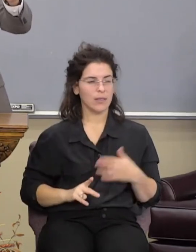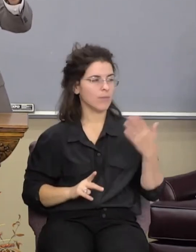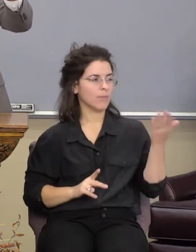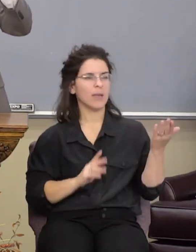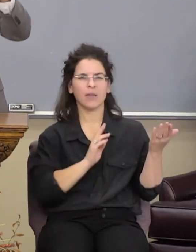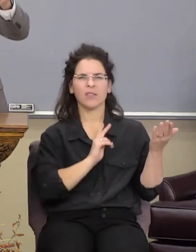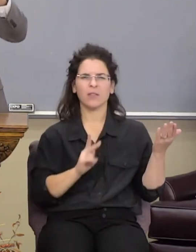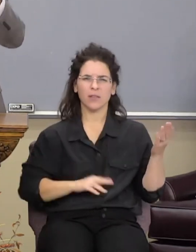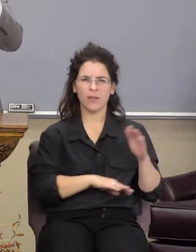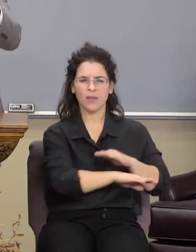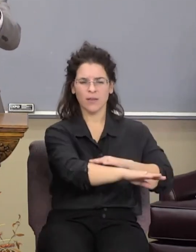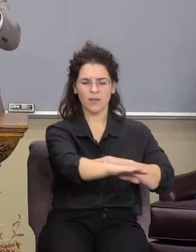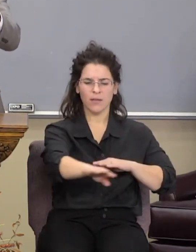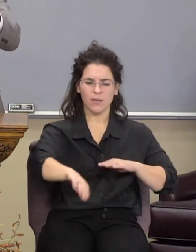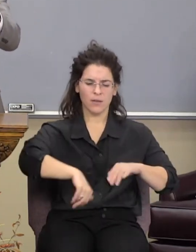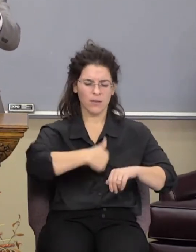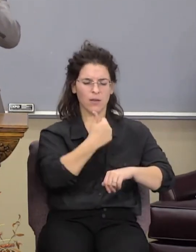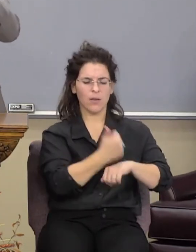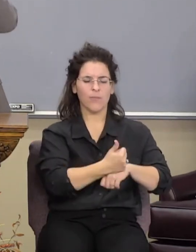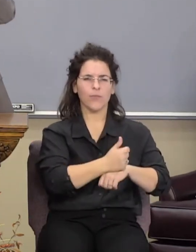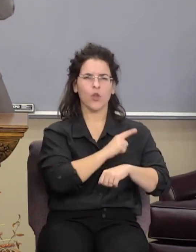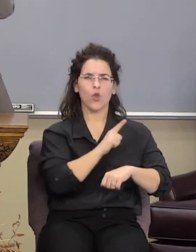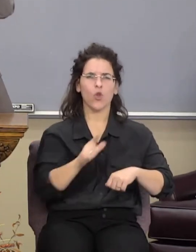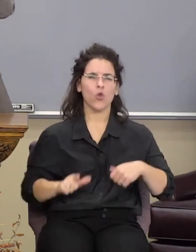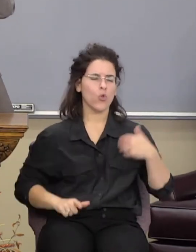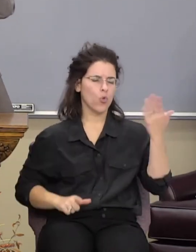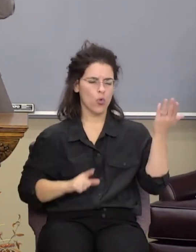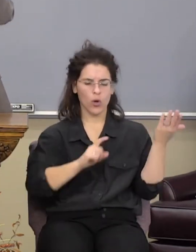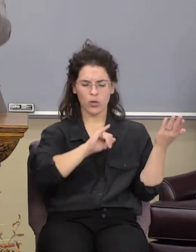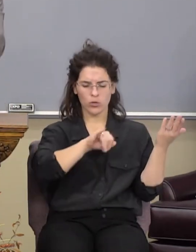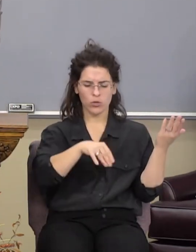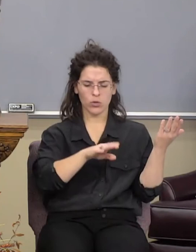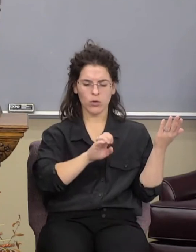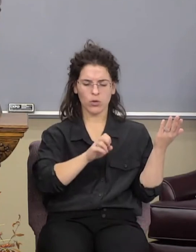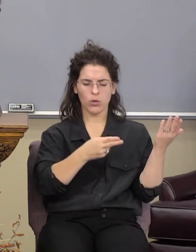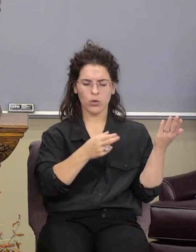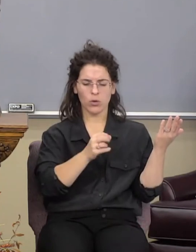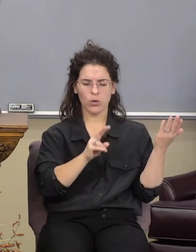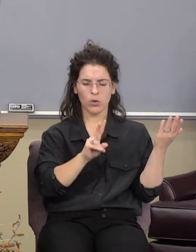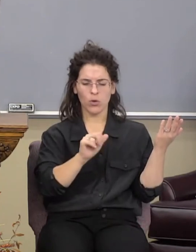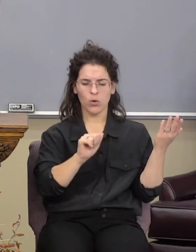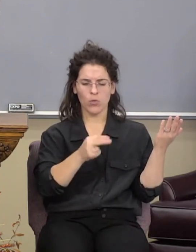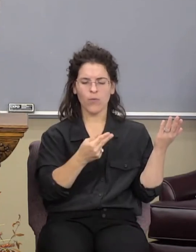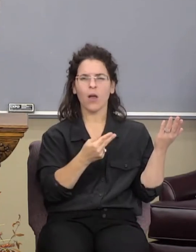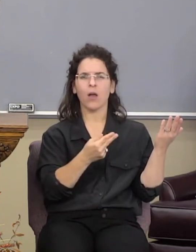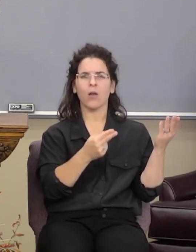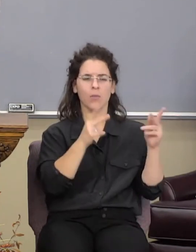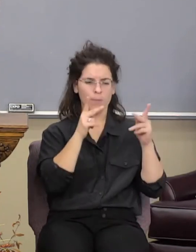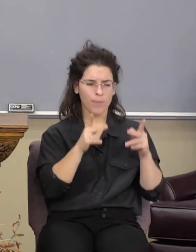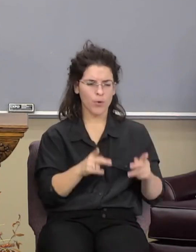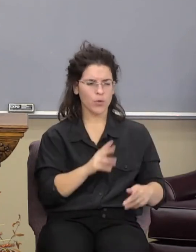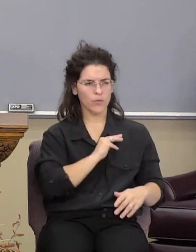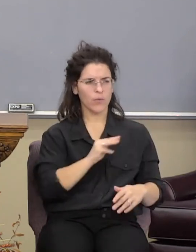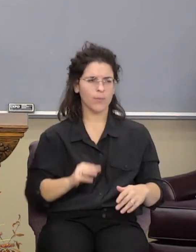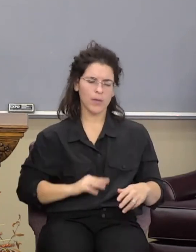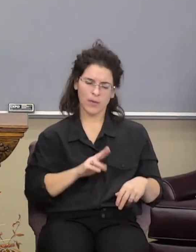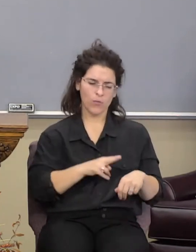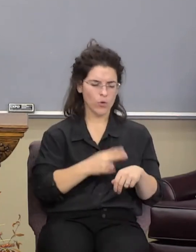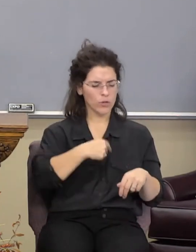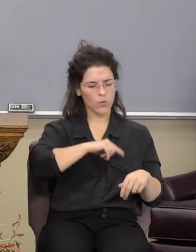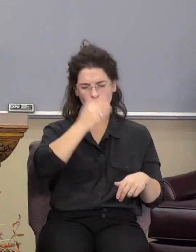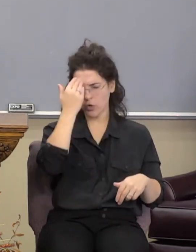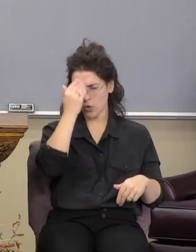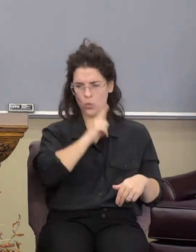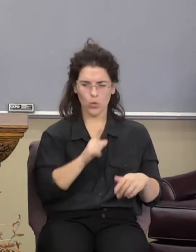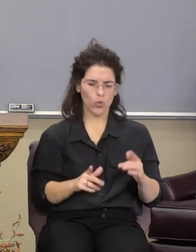kingdom, Lord Jehovah, in the person of Messiah, whom of course we know is